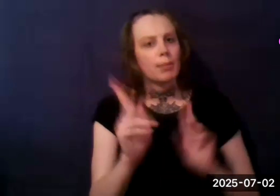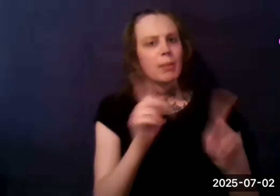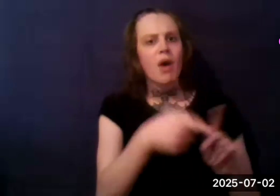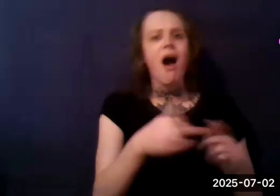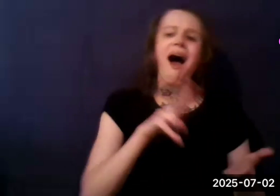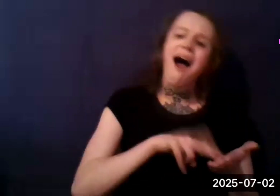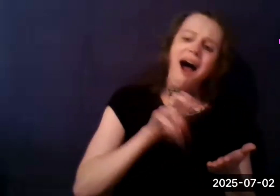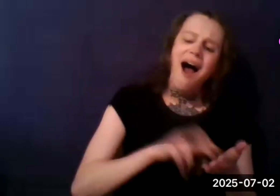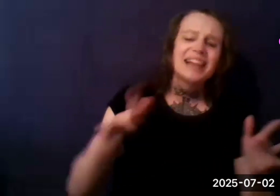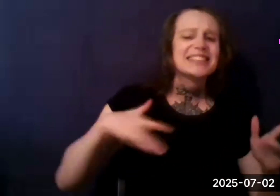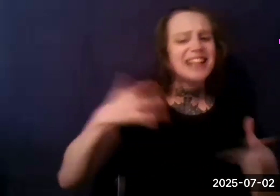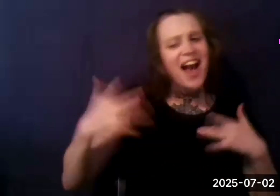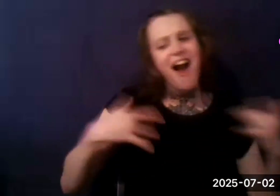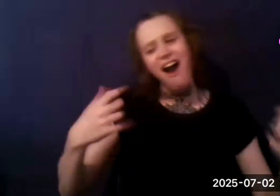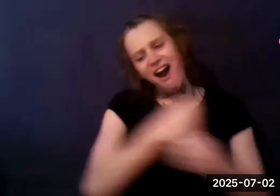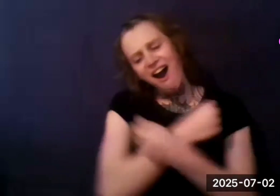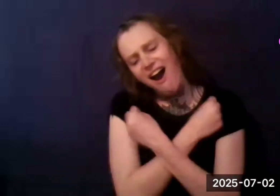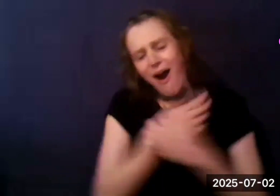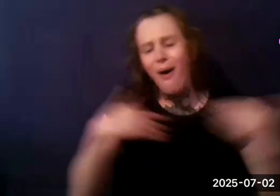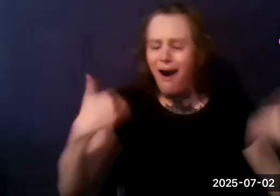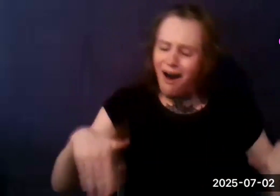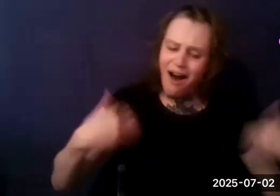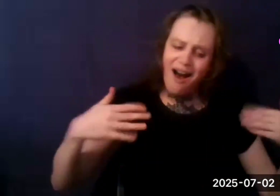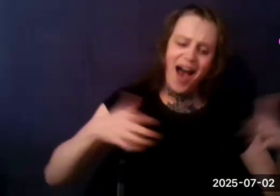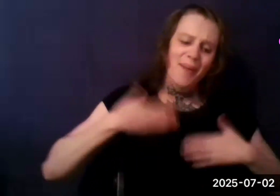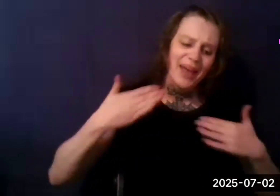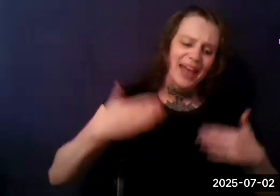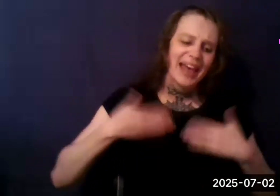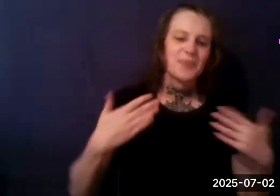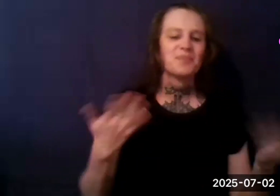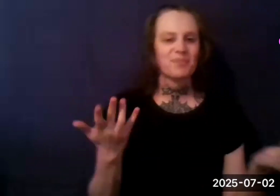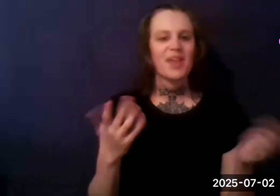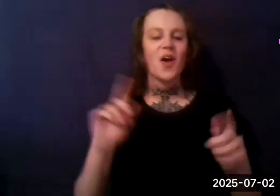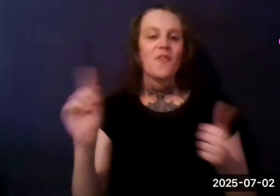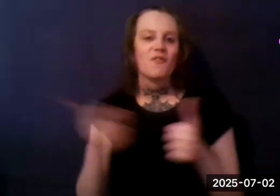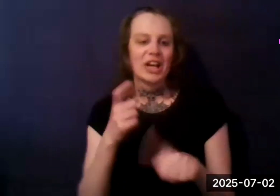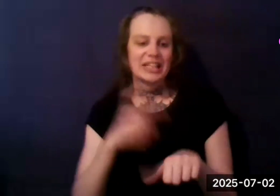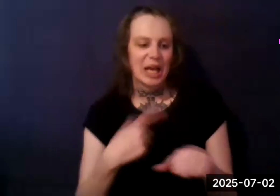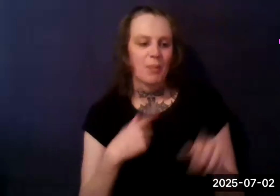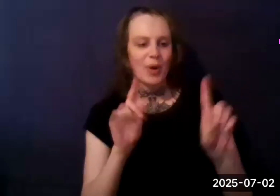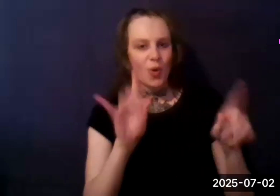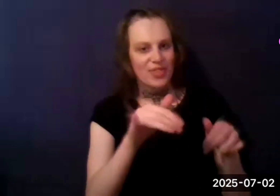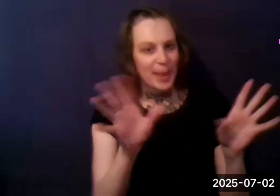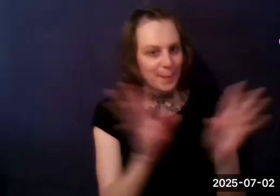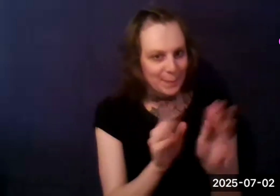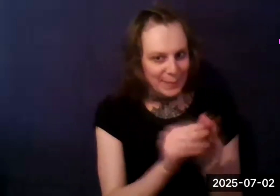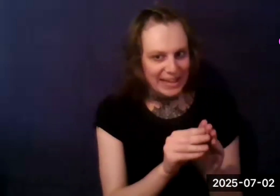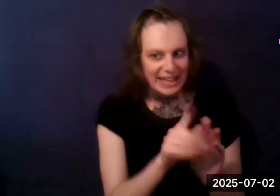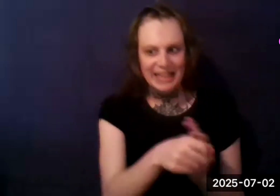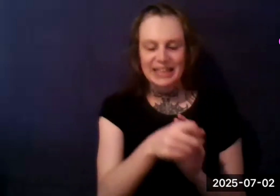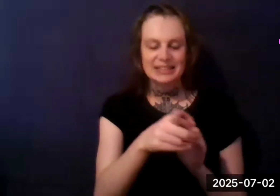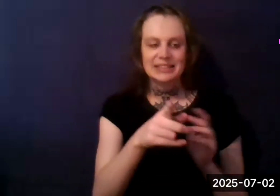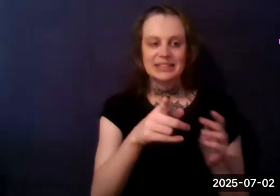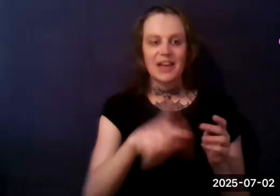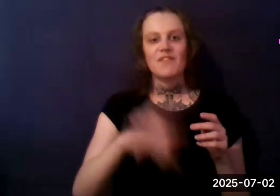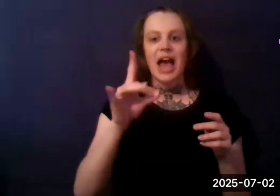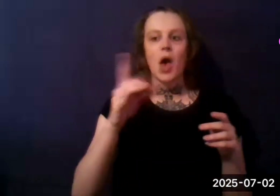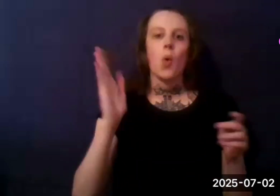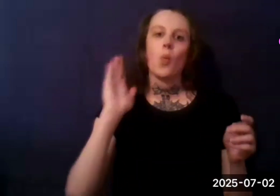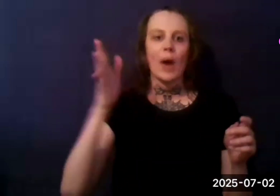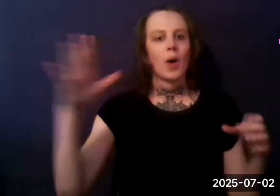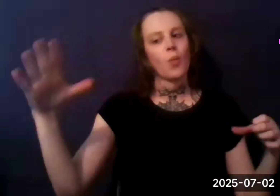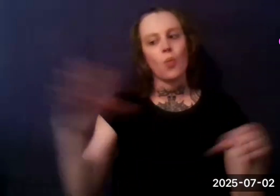understand it. And so my first LICYPAA meeting was the meeting where they were setting the date for our elections to find out like who was going to be